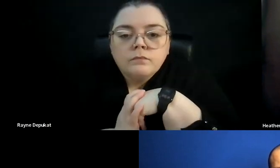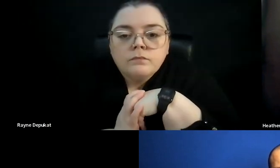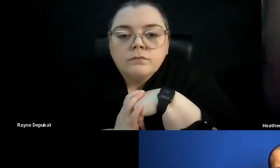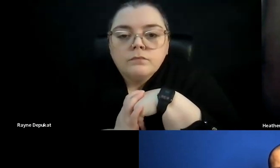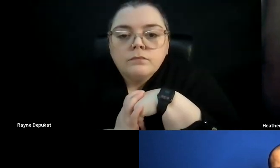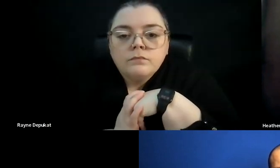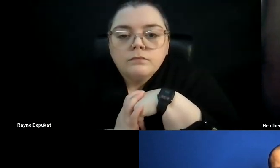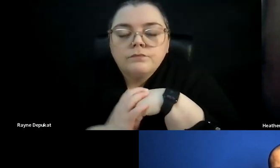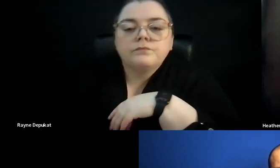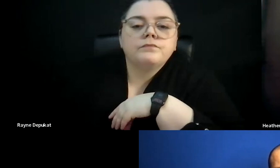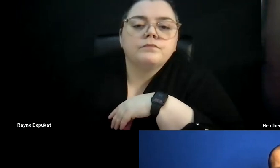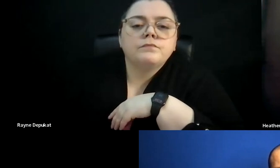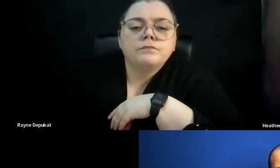I see Anne has a comment.